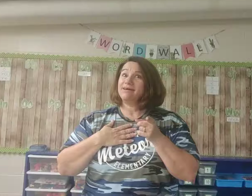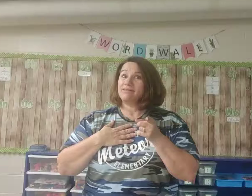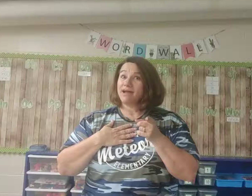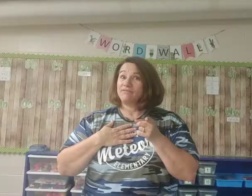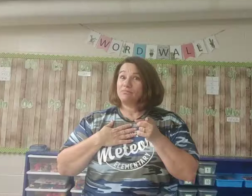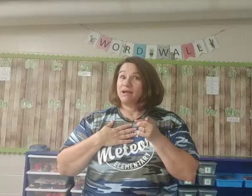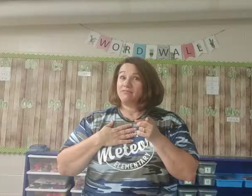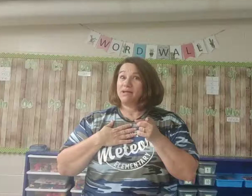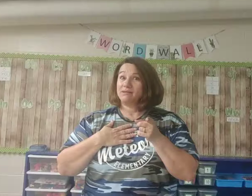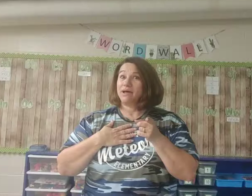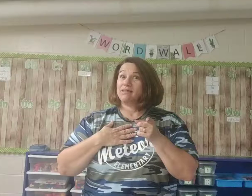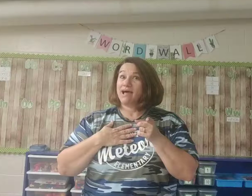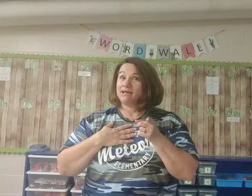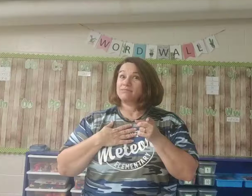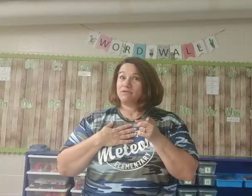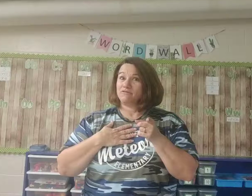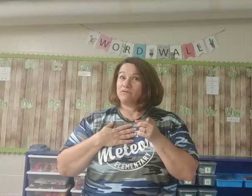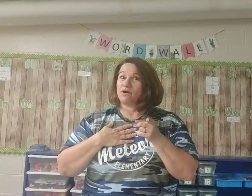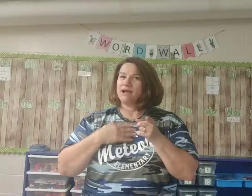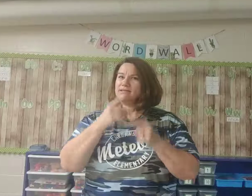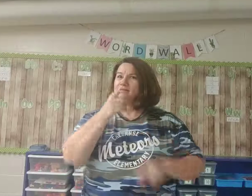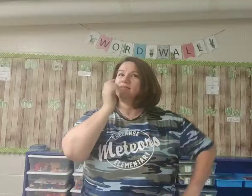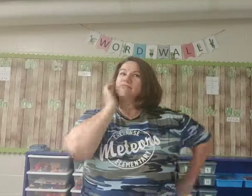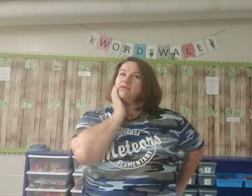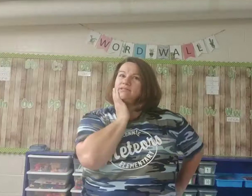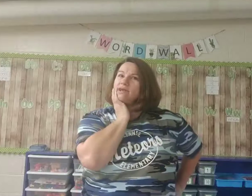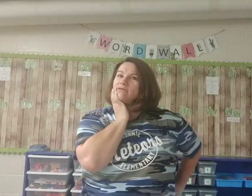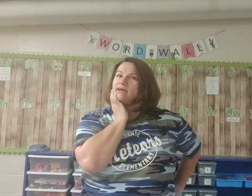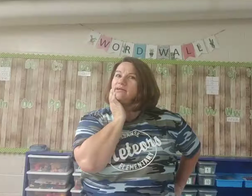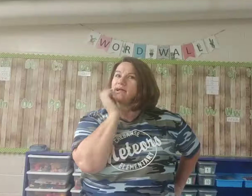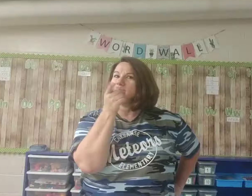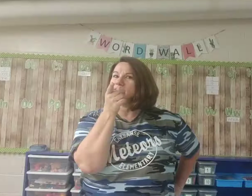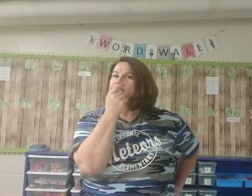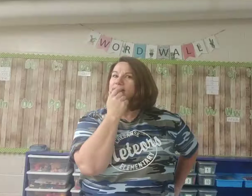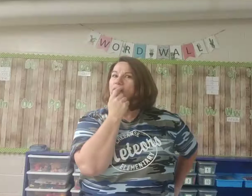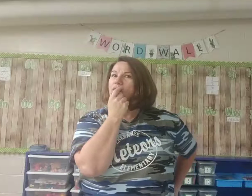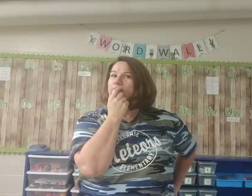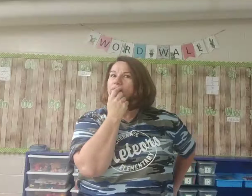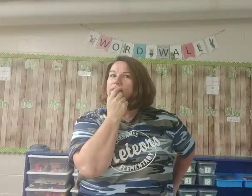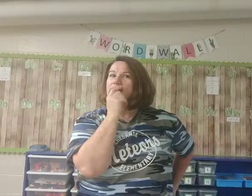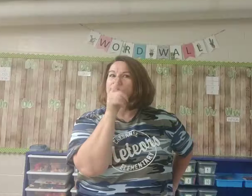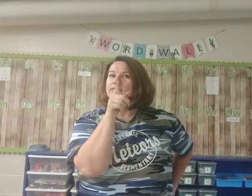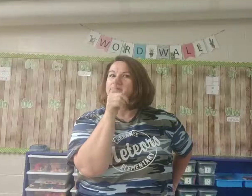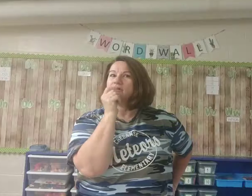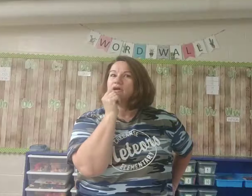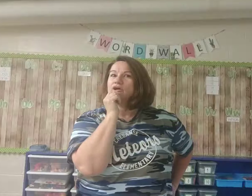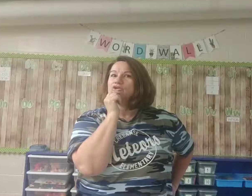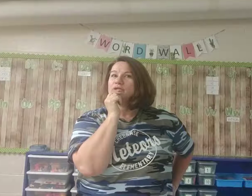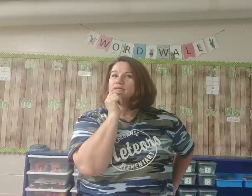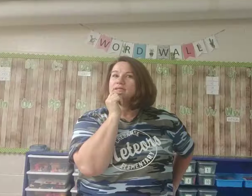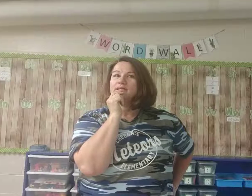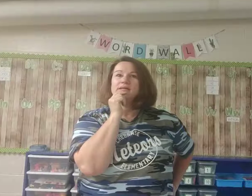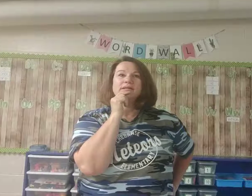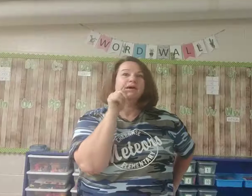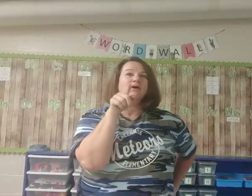a lot of you might have been in my class before. I see some friends that I recognize. I see Aubrey, and I see Tristan, and